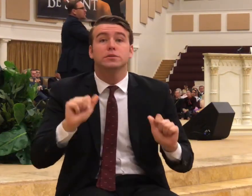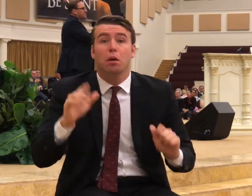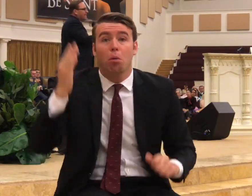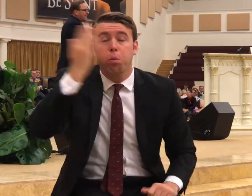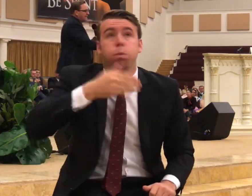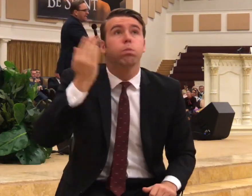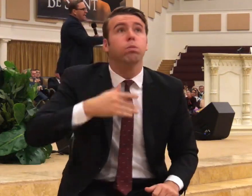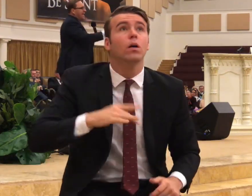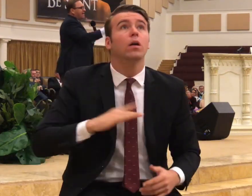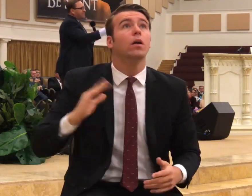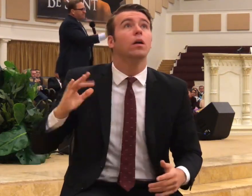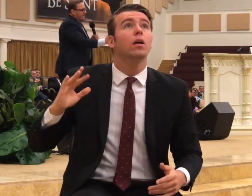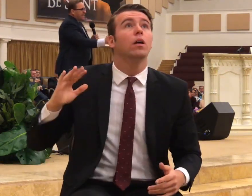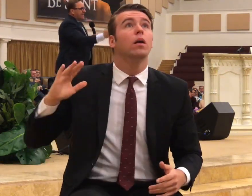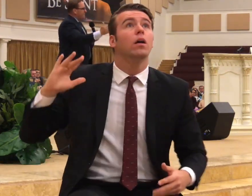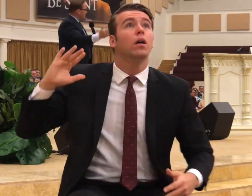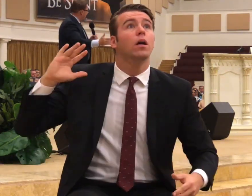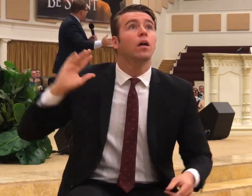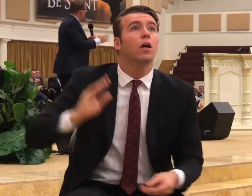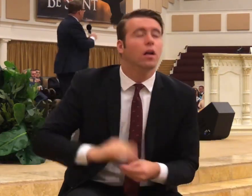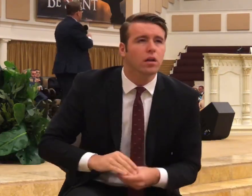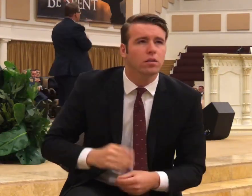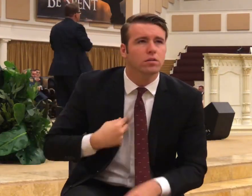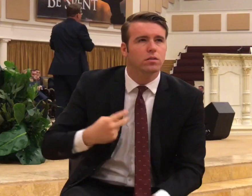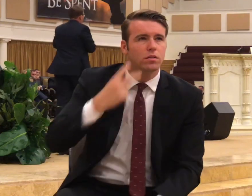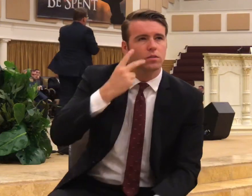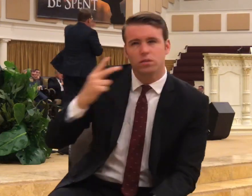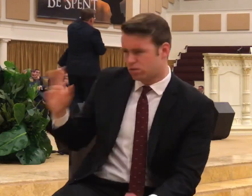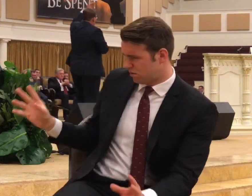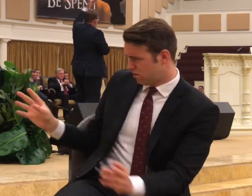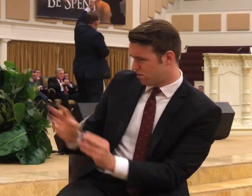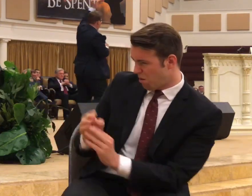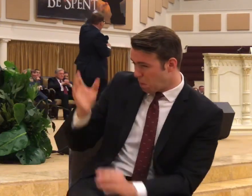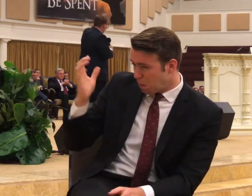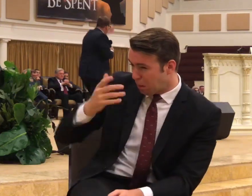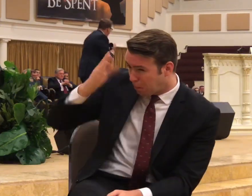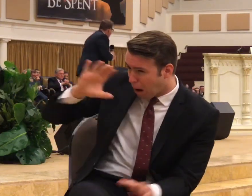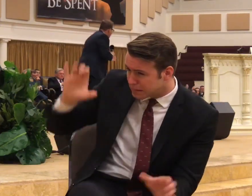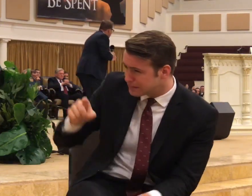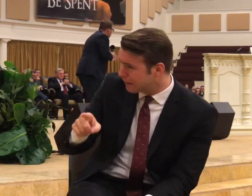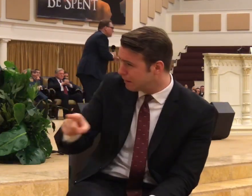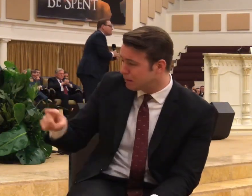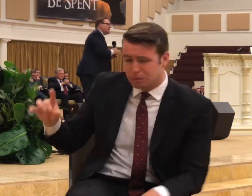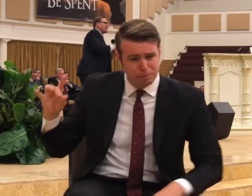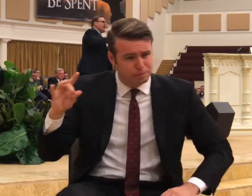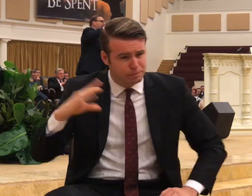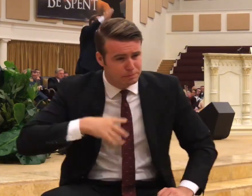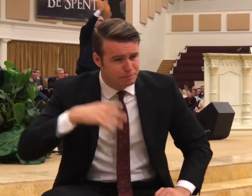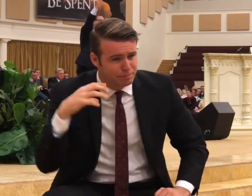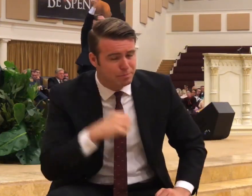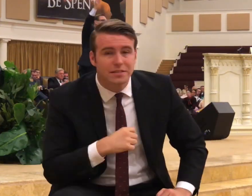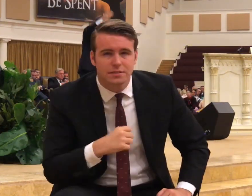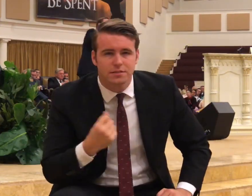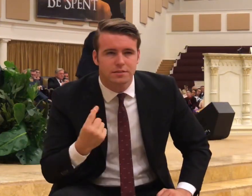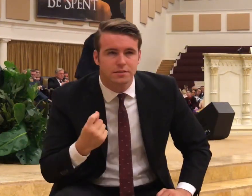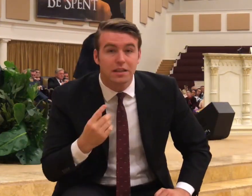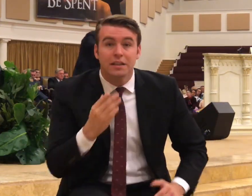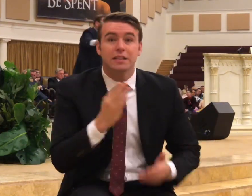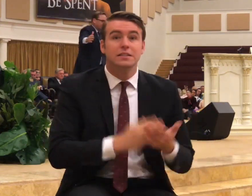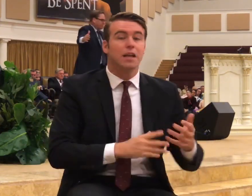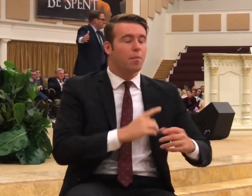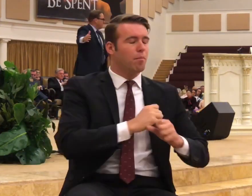God has worked day after day after day. So some are chirological and some